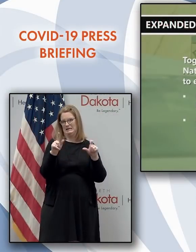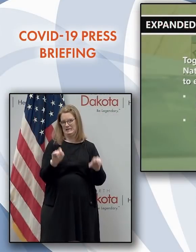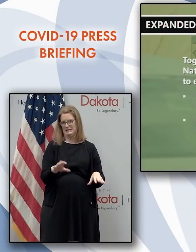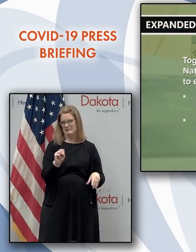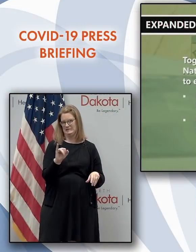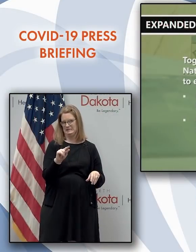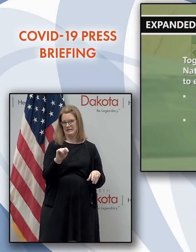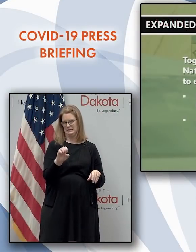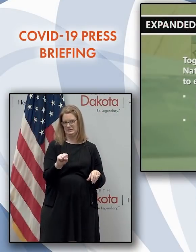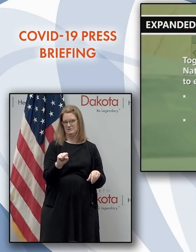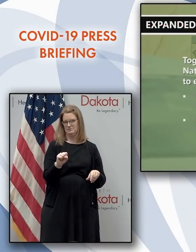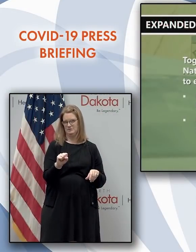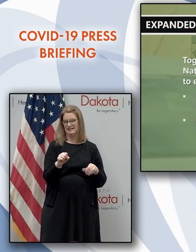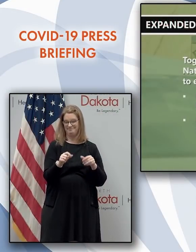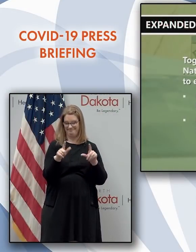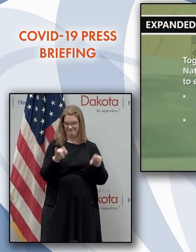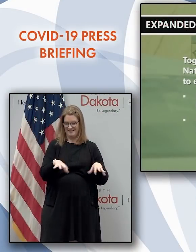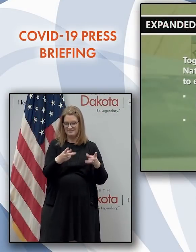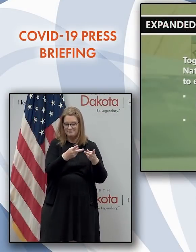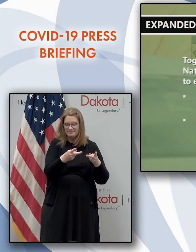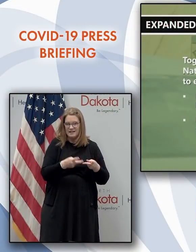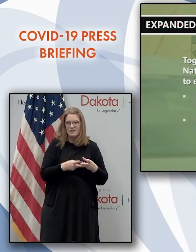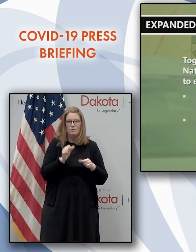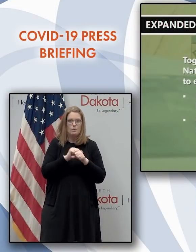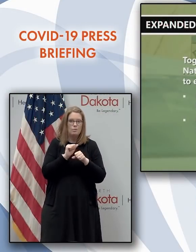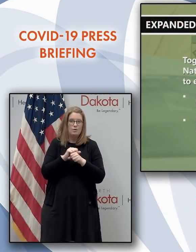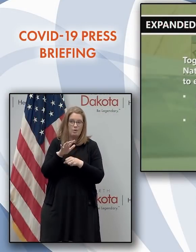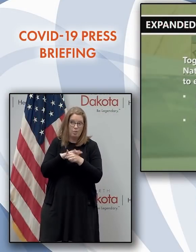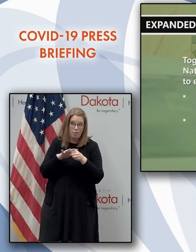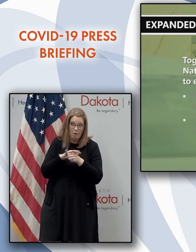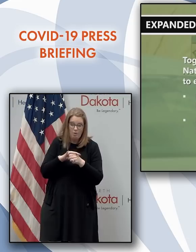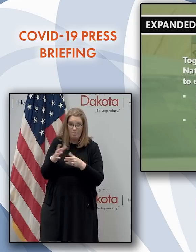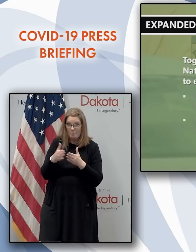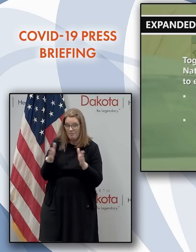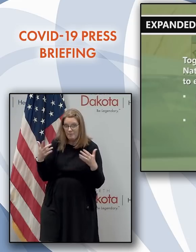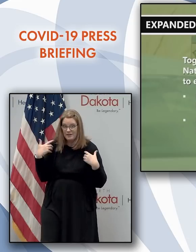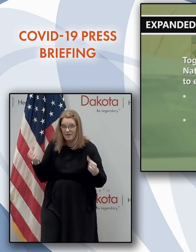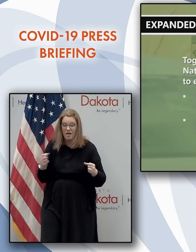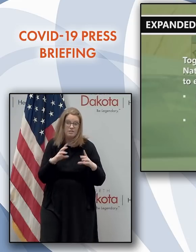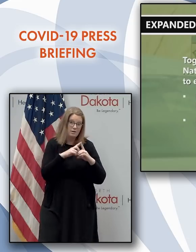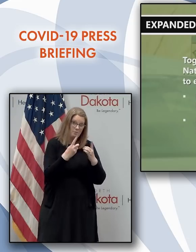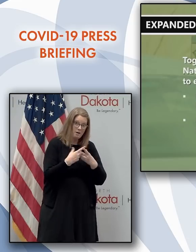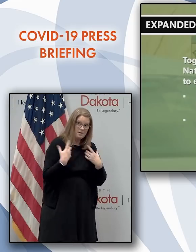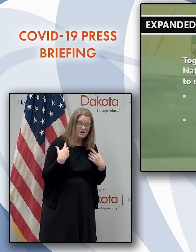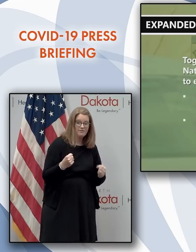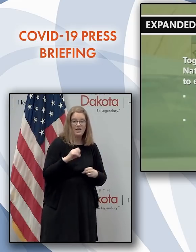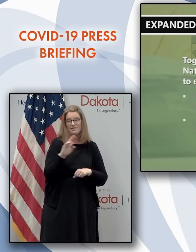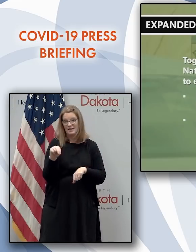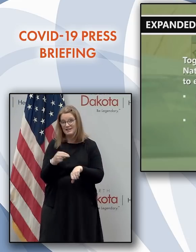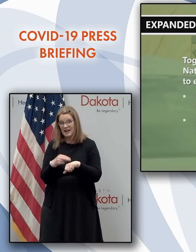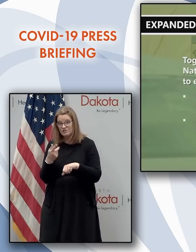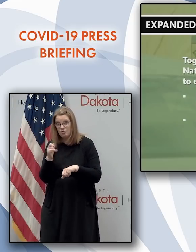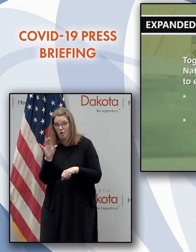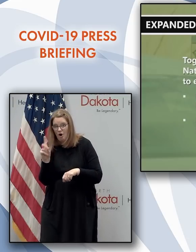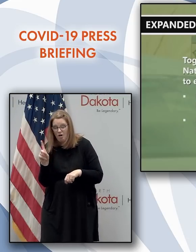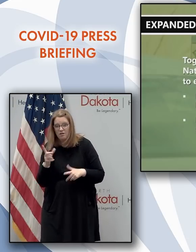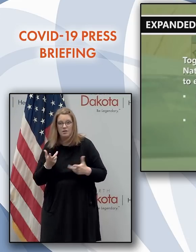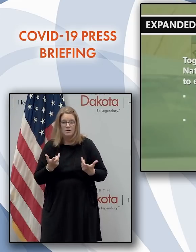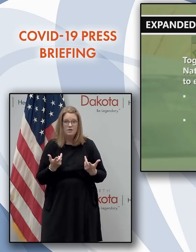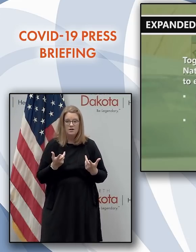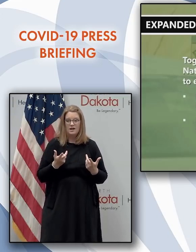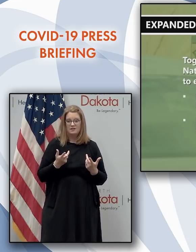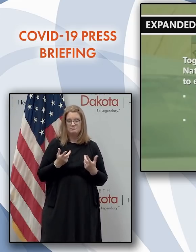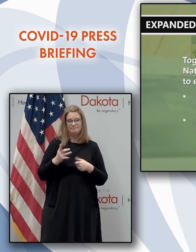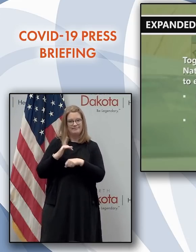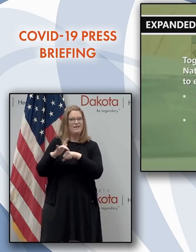available. And again, we're going to work with local public health, North Dakota National Guard, Department of Health, to expand testing sites. These sites are going to